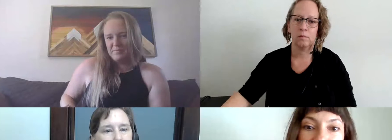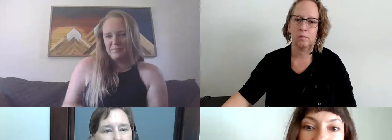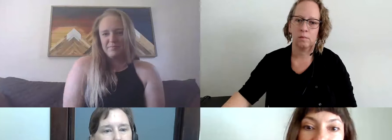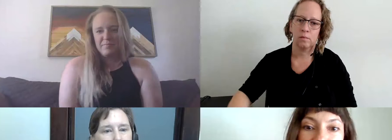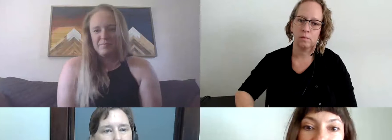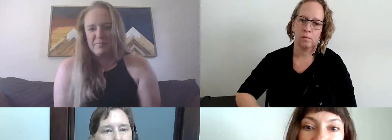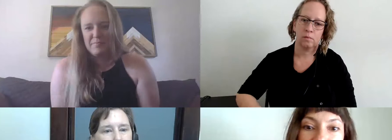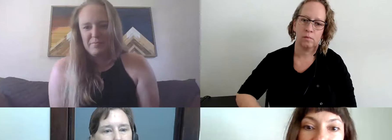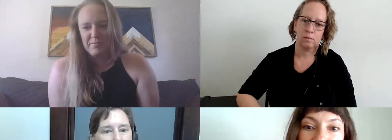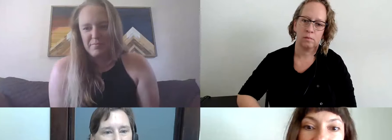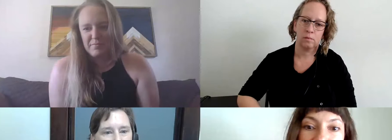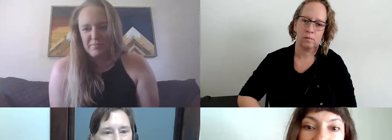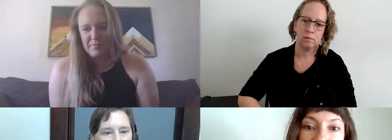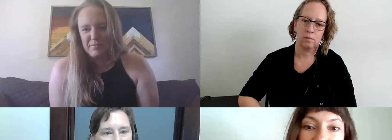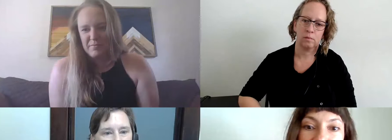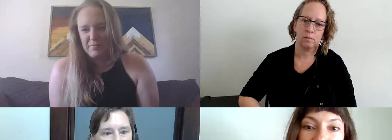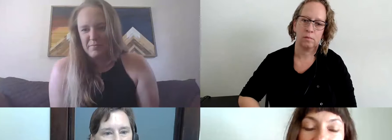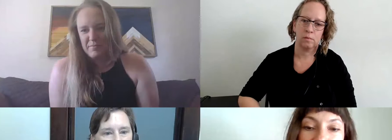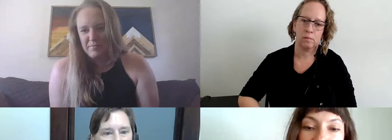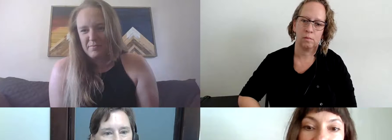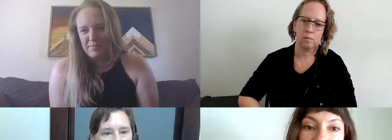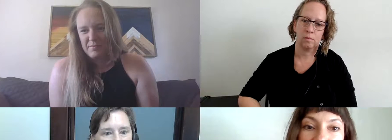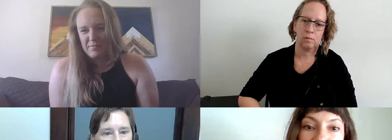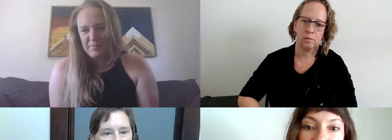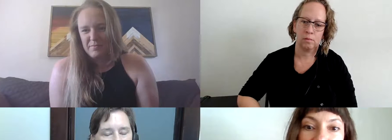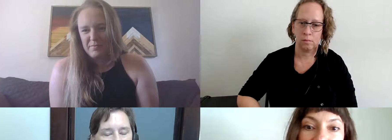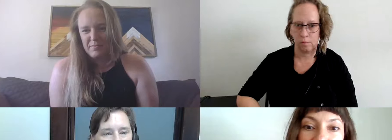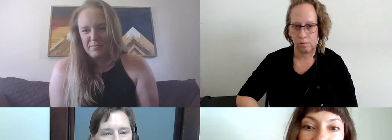Ray, and this is Kirsten.